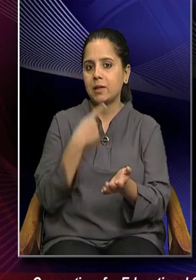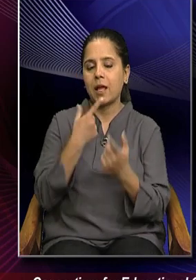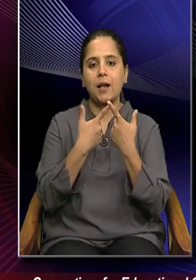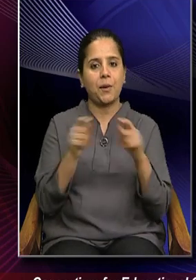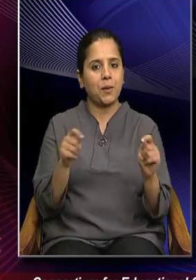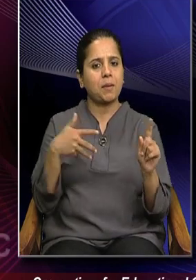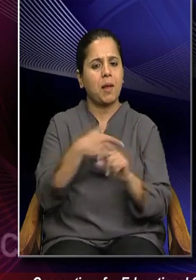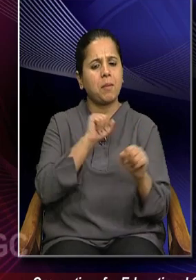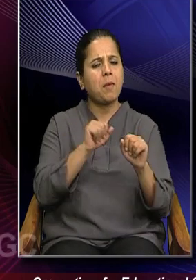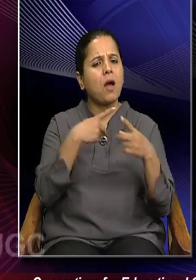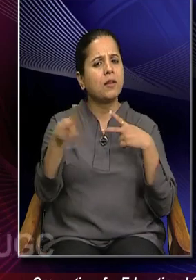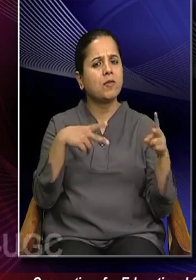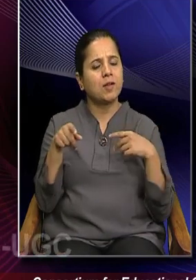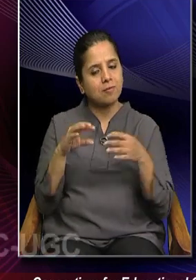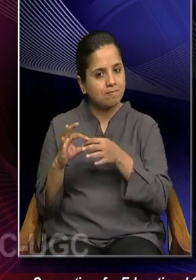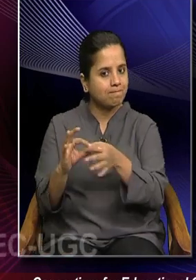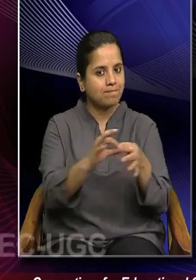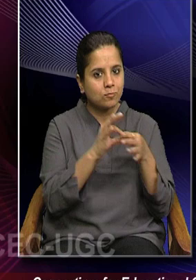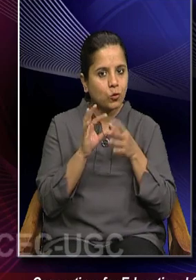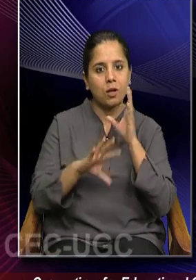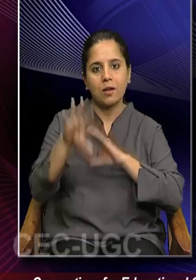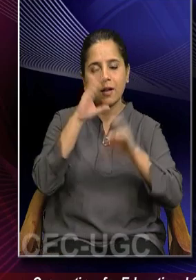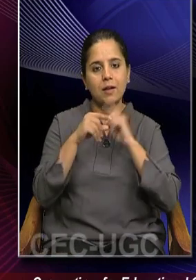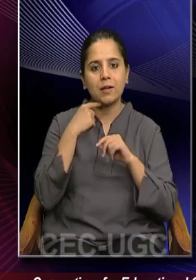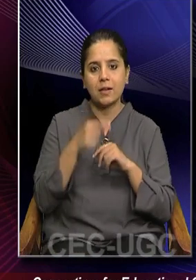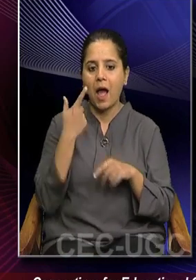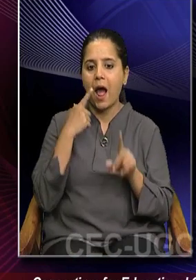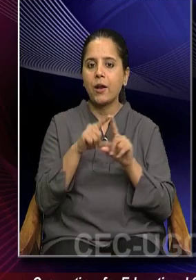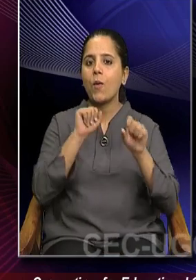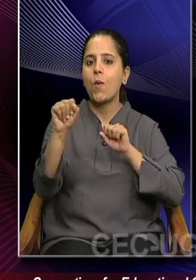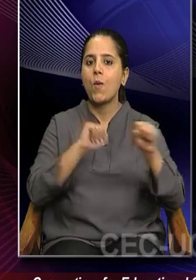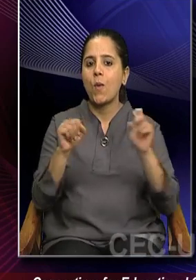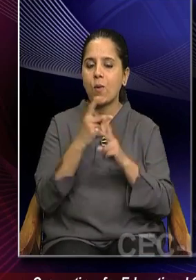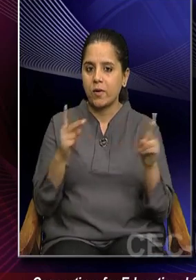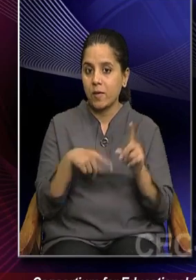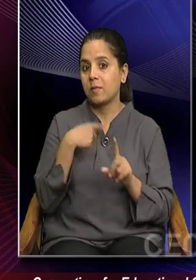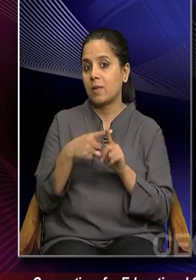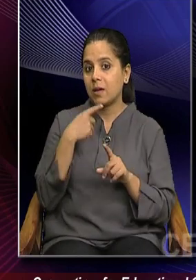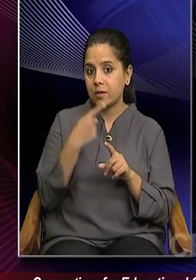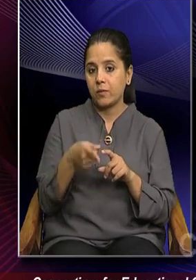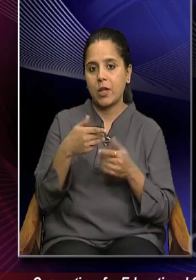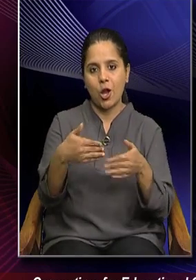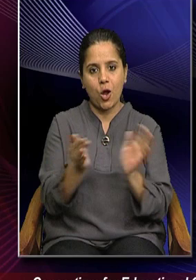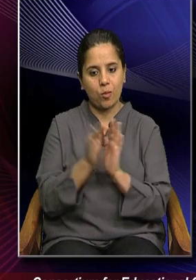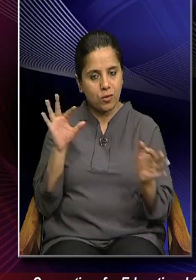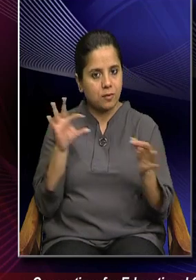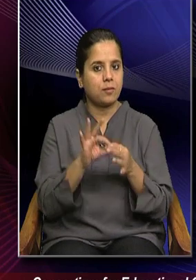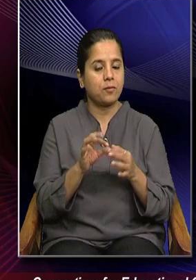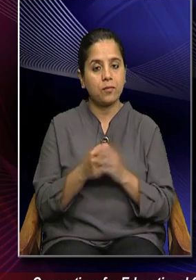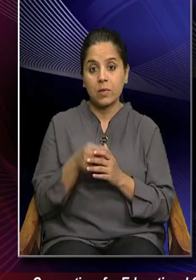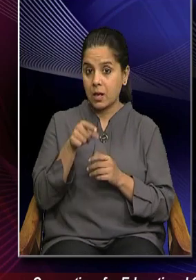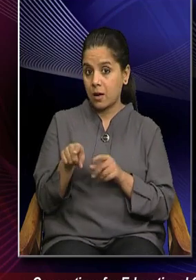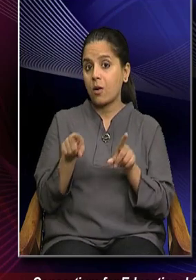linguistic backgrounds and connects the learning with the identity and also with the community. It